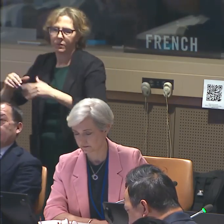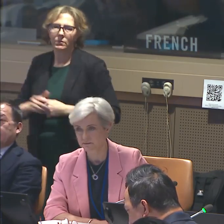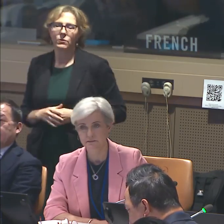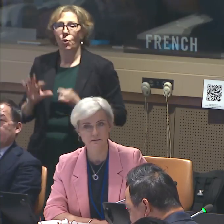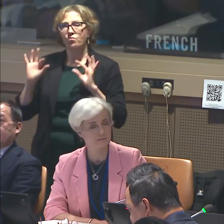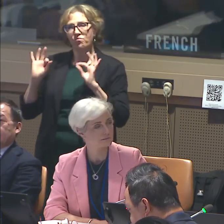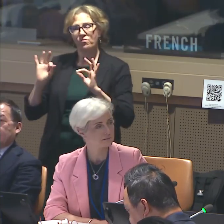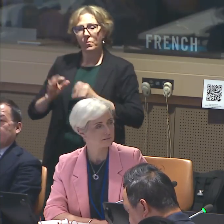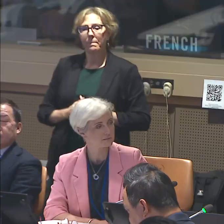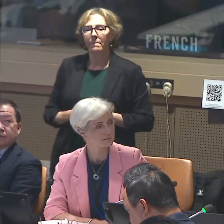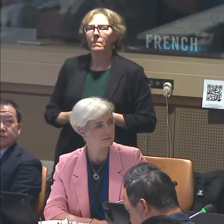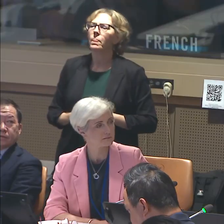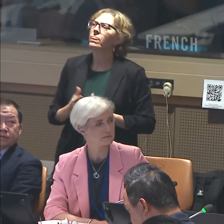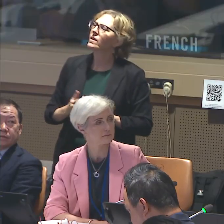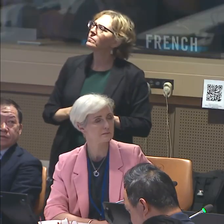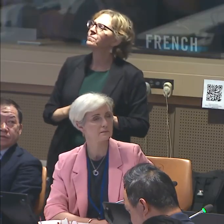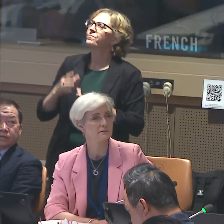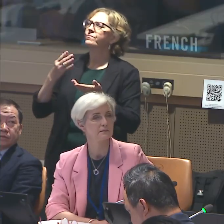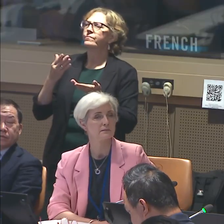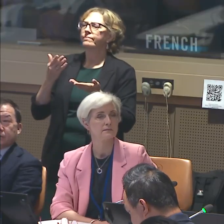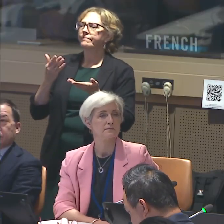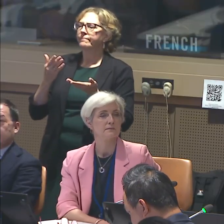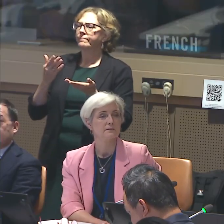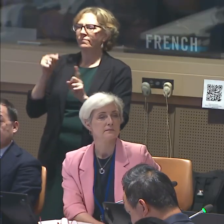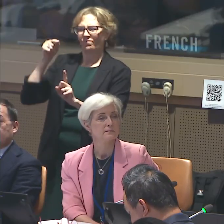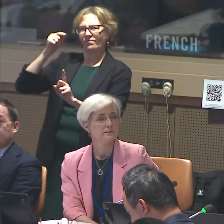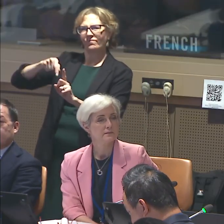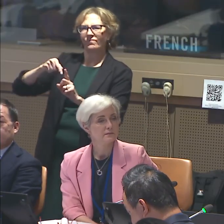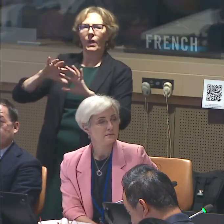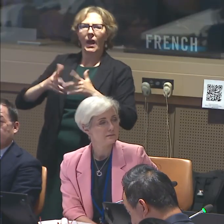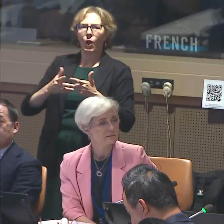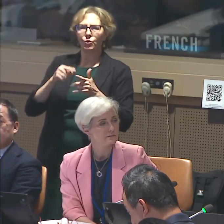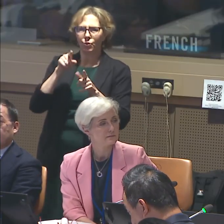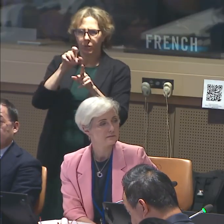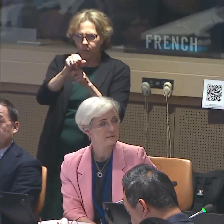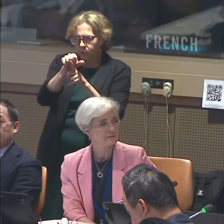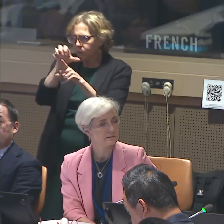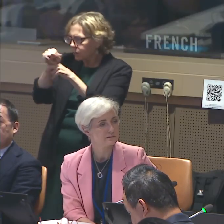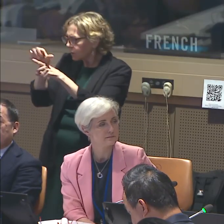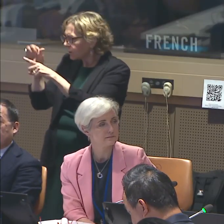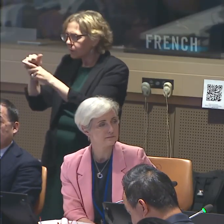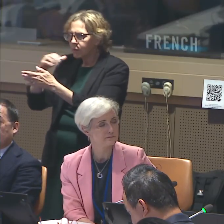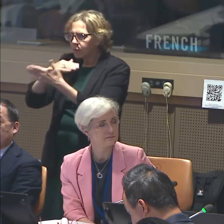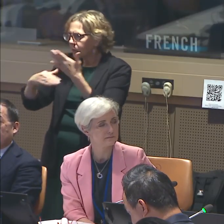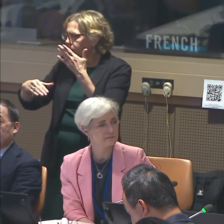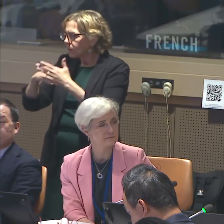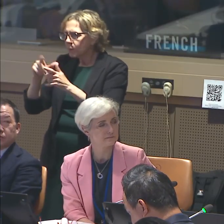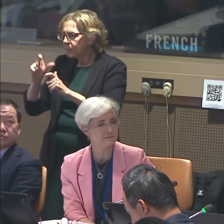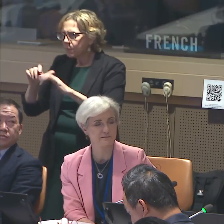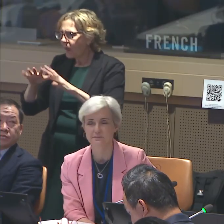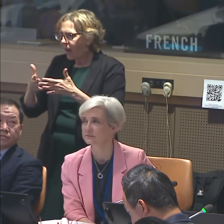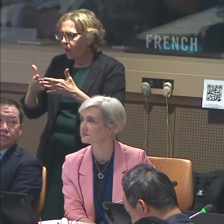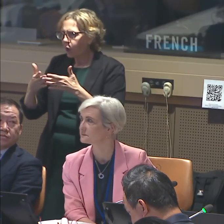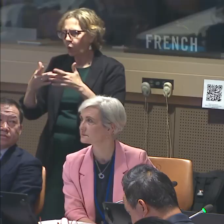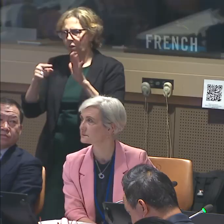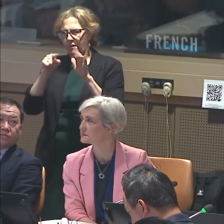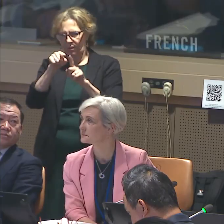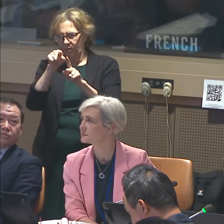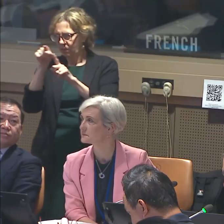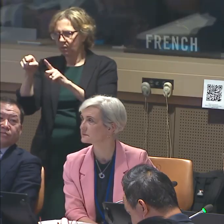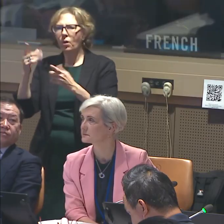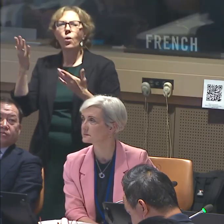receive very often when we talk about the identification disability card is, for what? Why do we identify